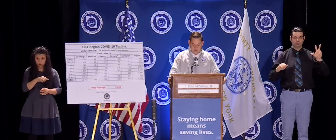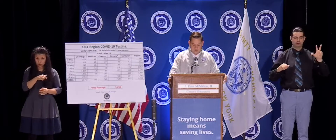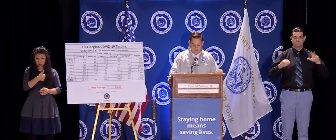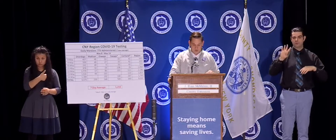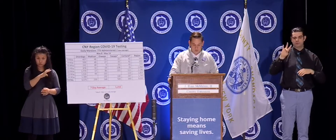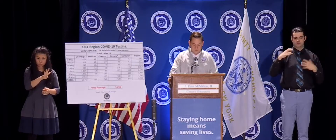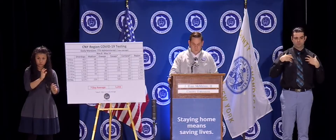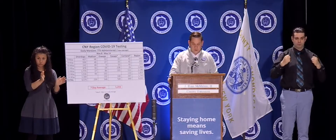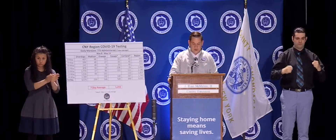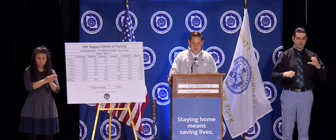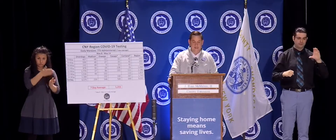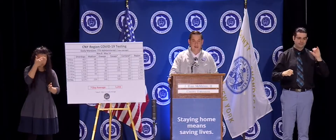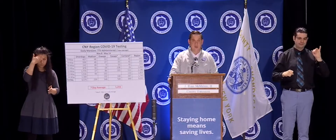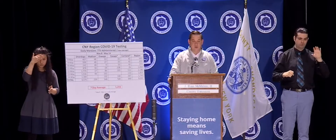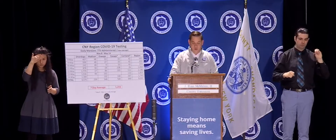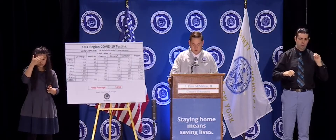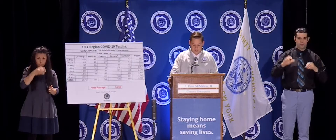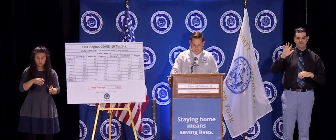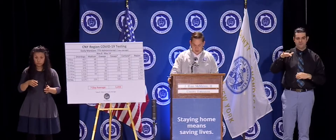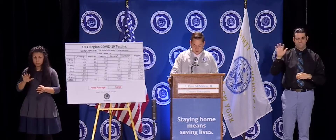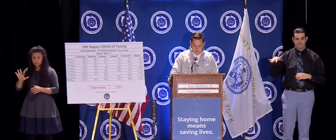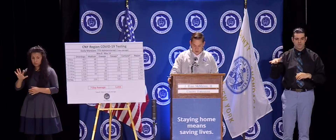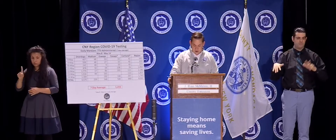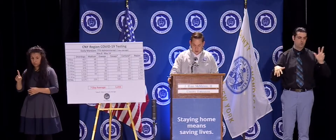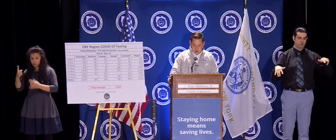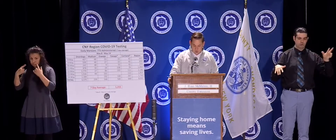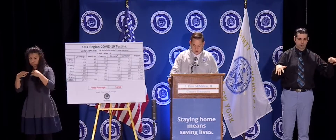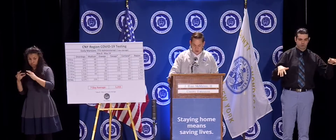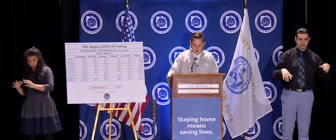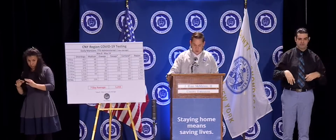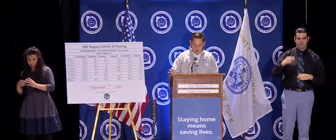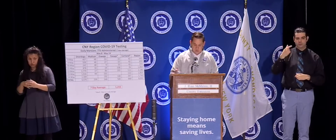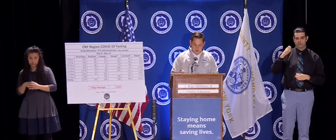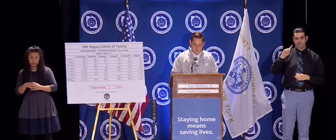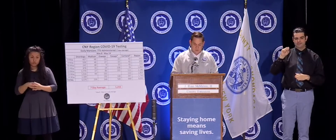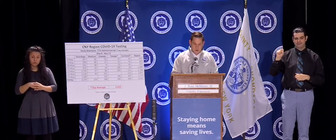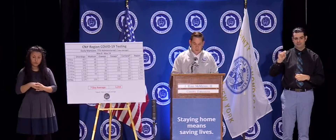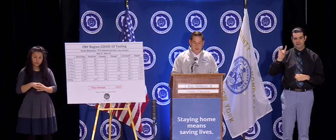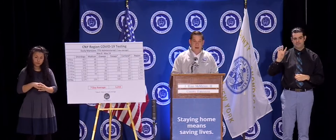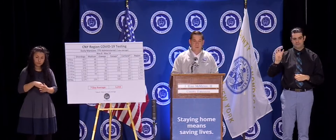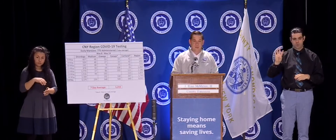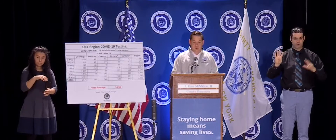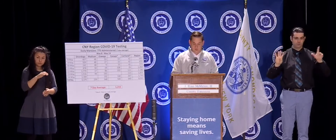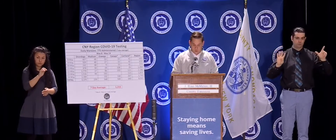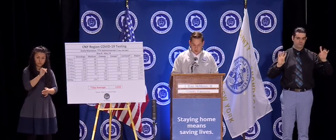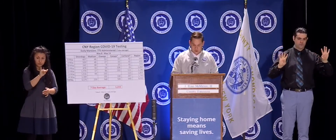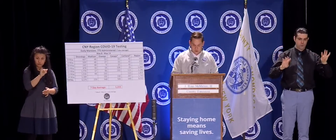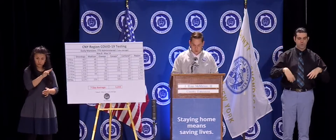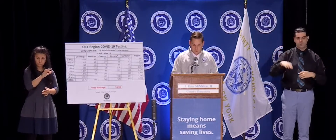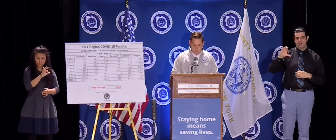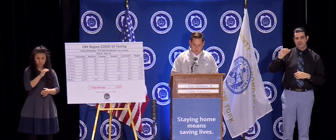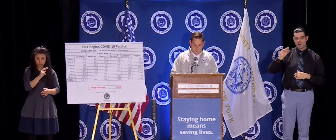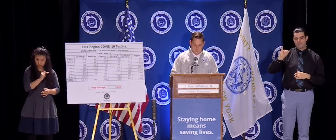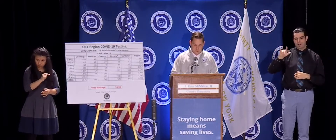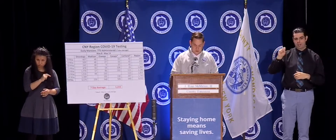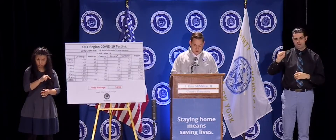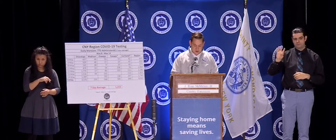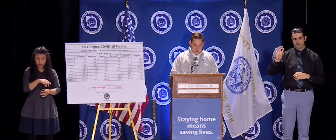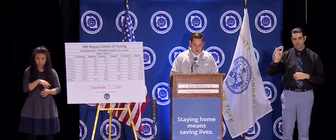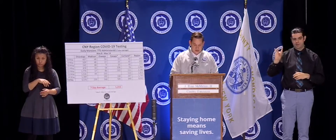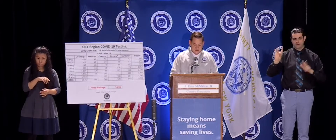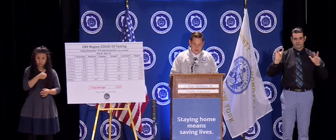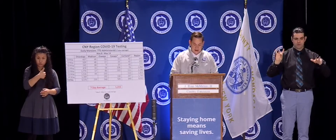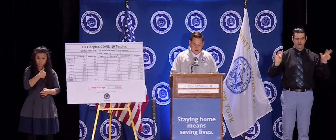33 recoveries. Lysander, 31 cases, 26 recoveries. Pompey, 24 cases, 21